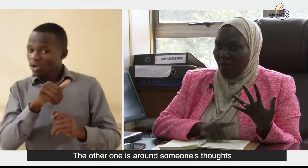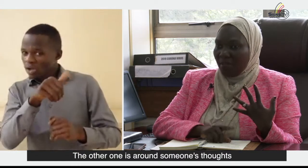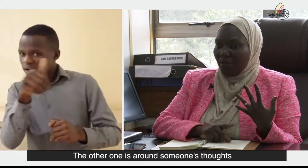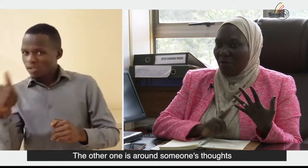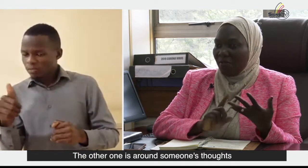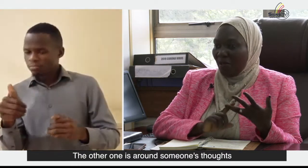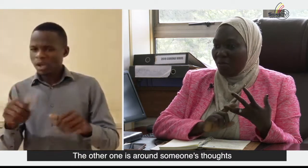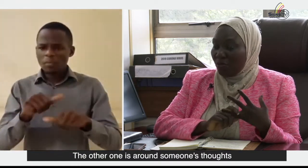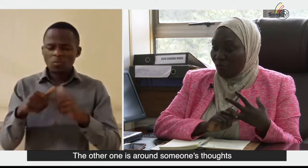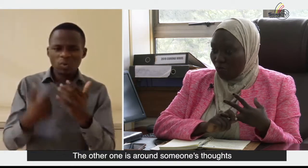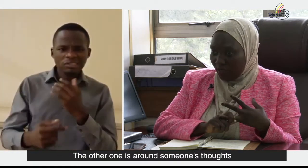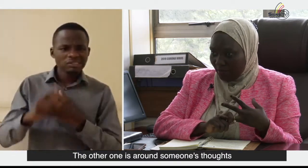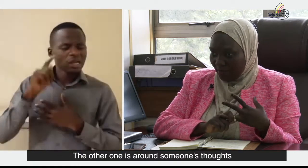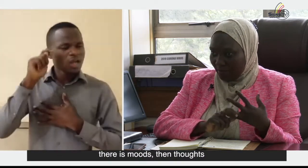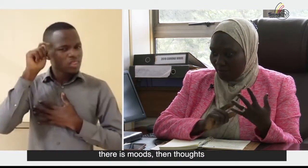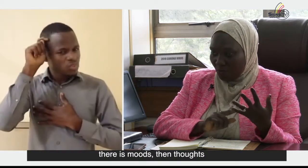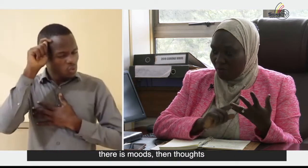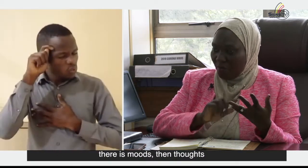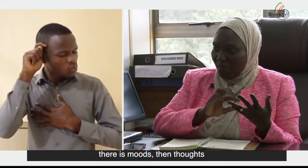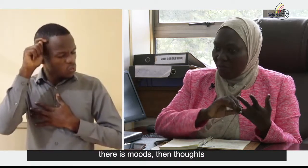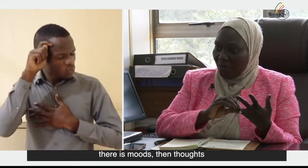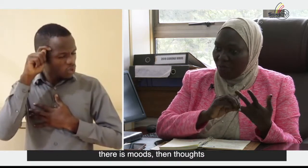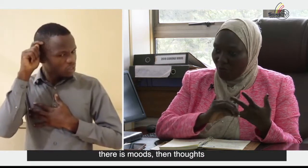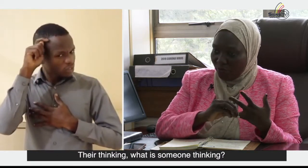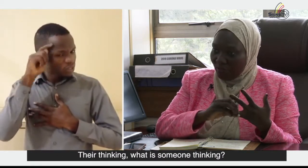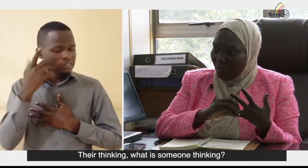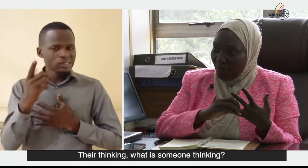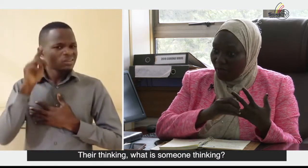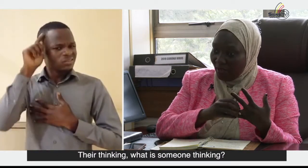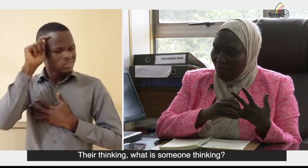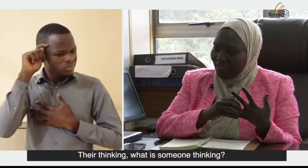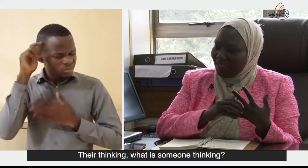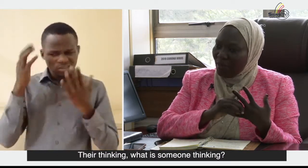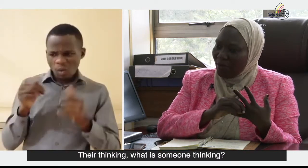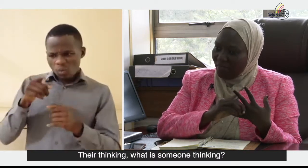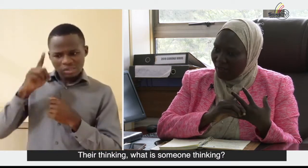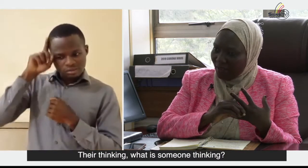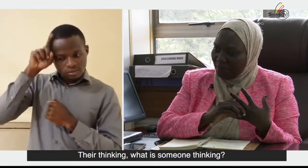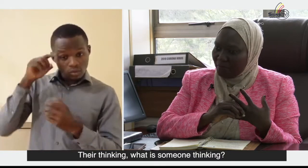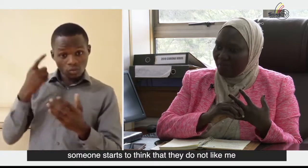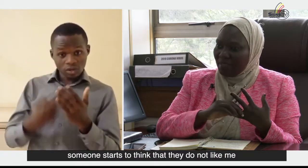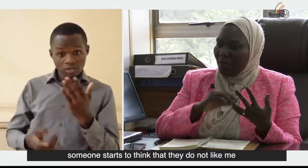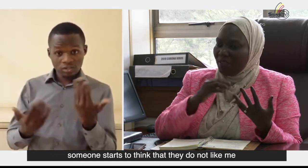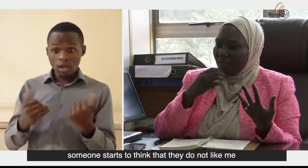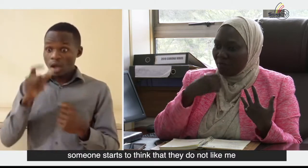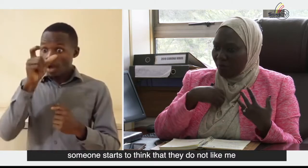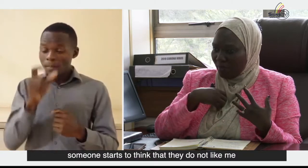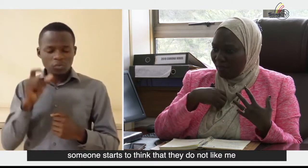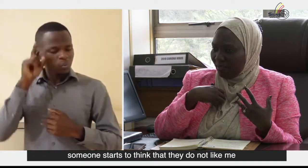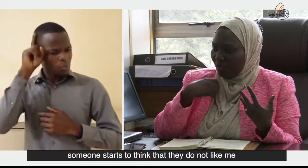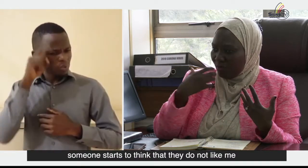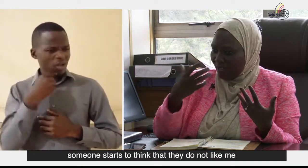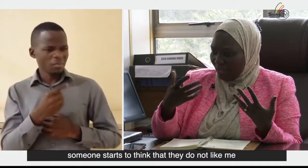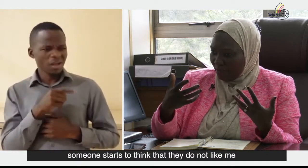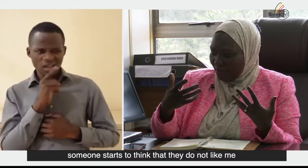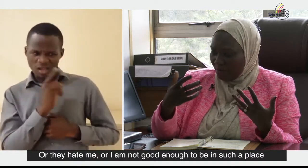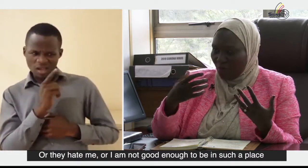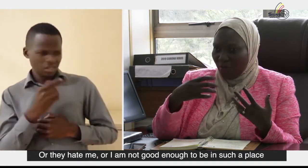is around someone's thoughts. There's mood, but then there's thoughts, the thinking. What is someone thinking? someone starts to think that they don't like me, or they